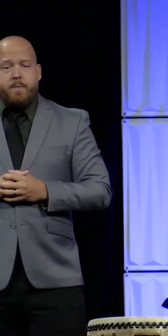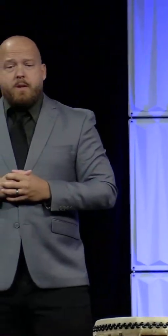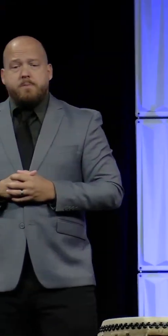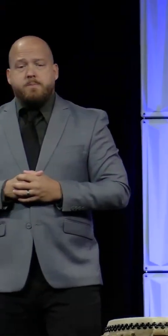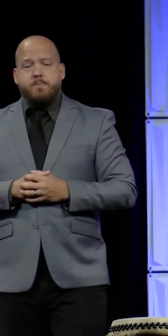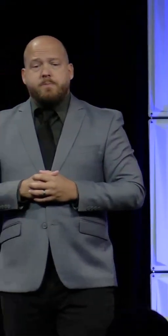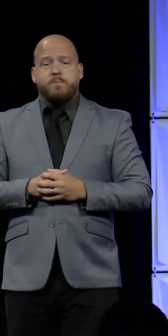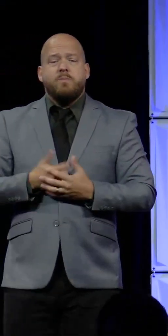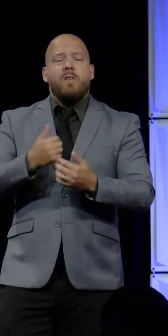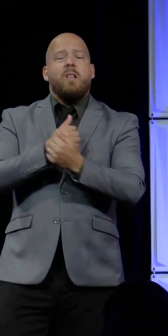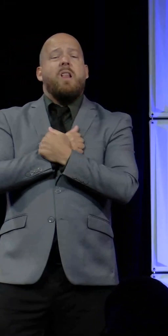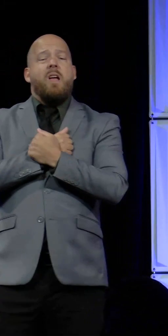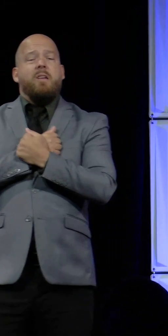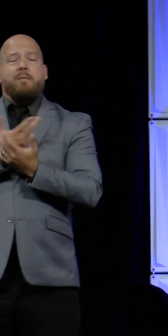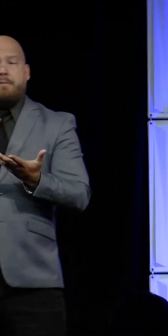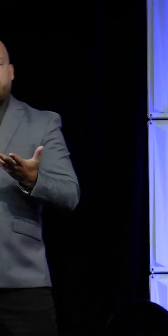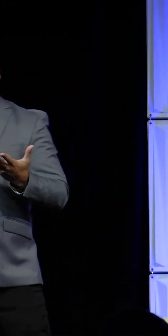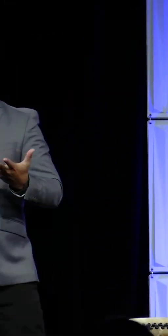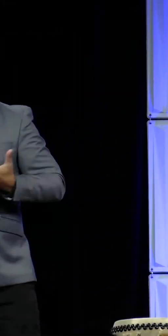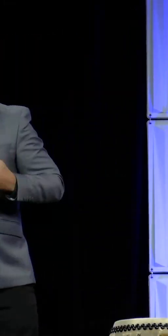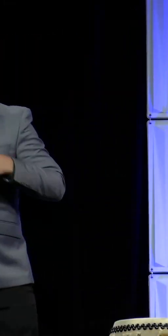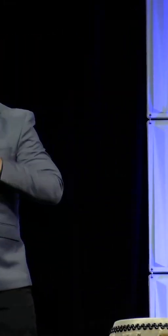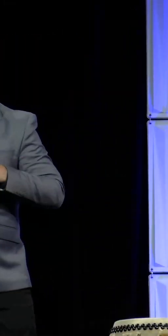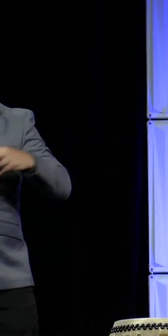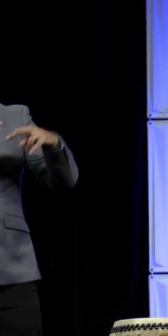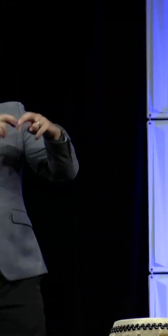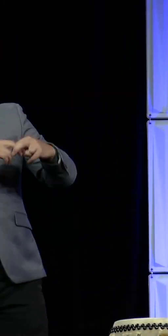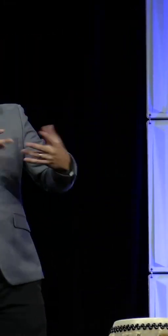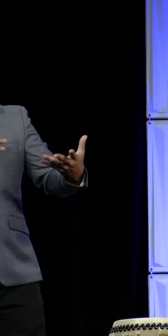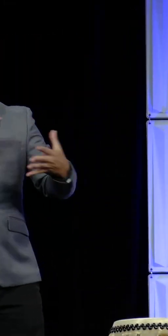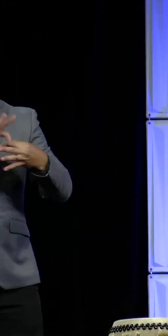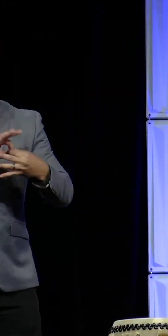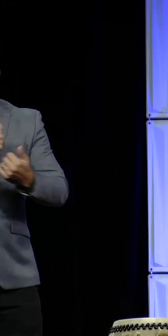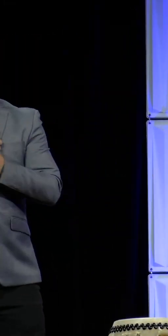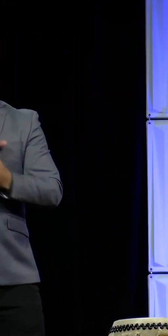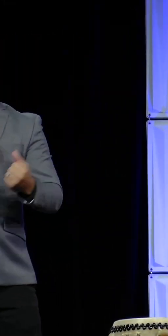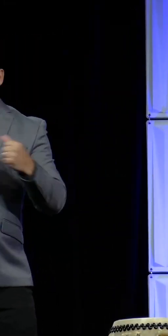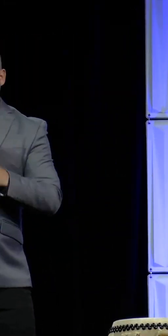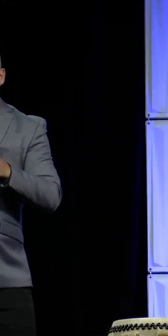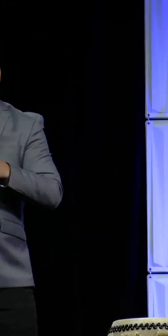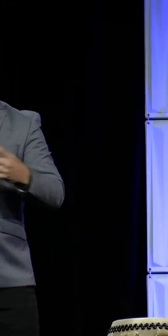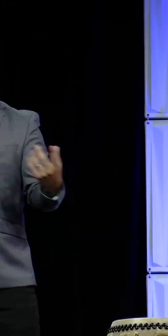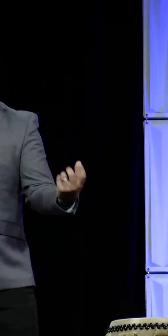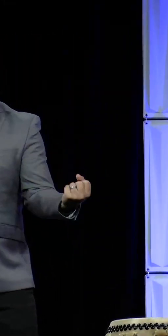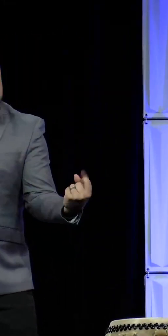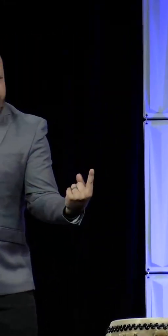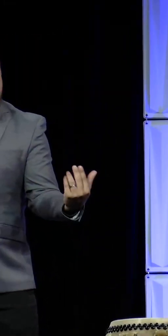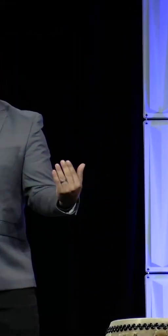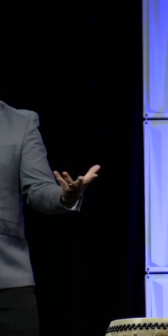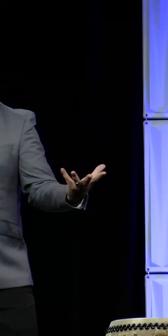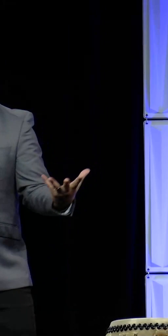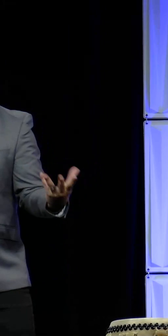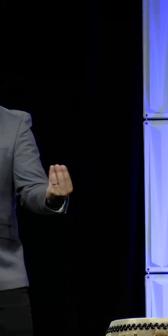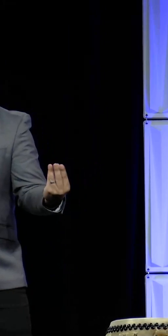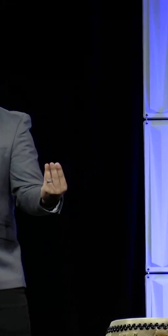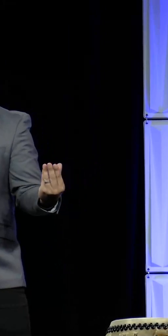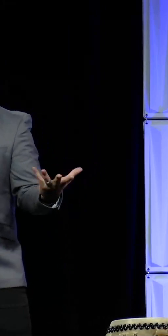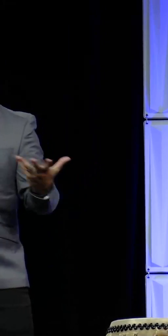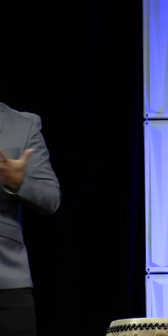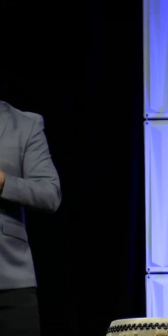empathy. And you are not one story to me, as I am not one story.